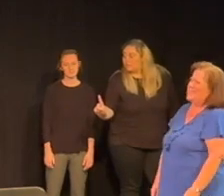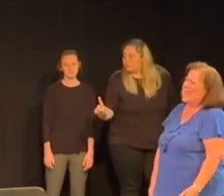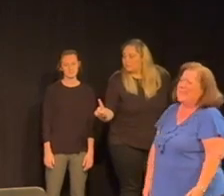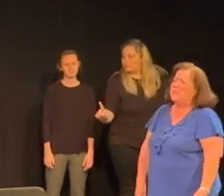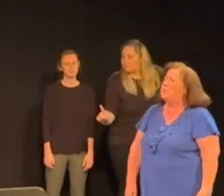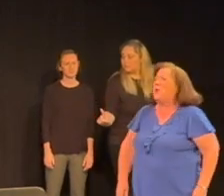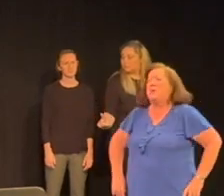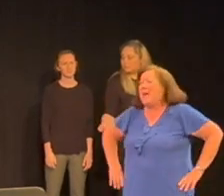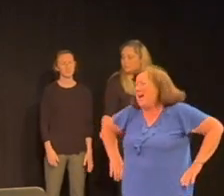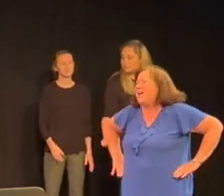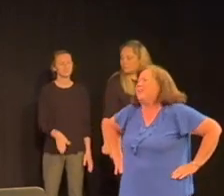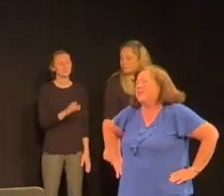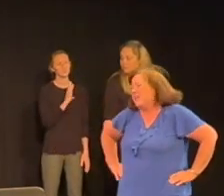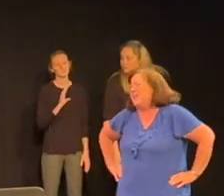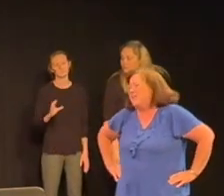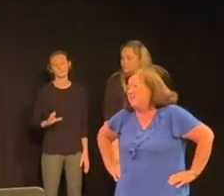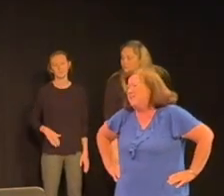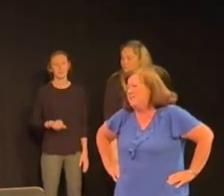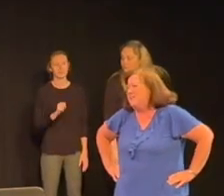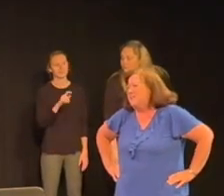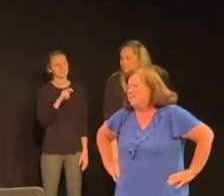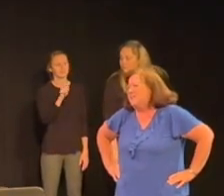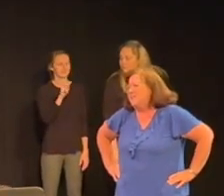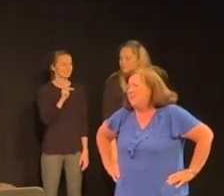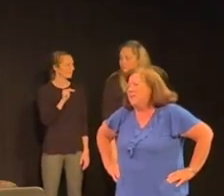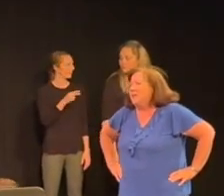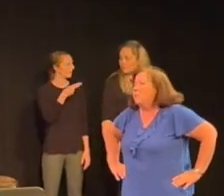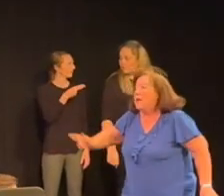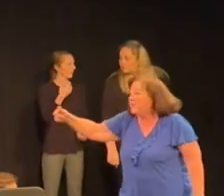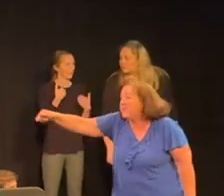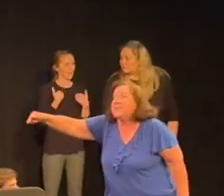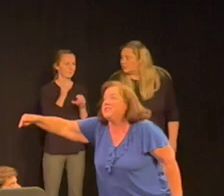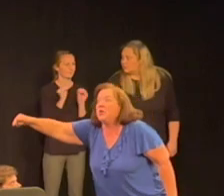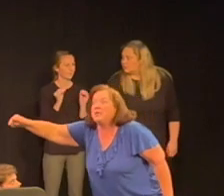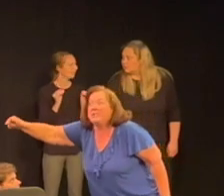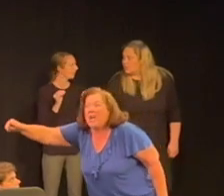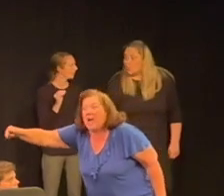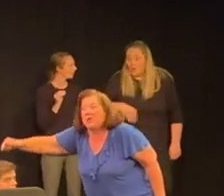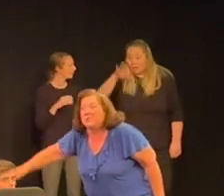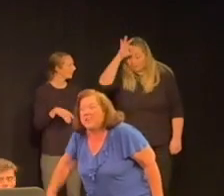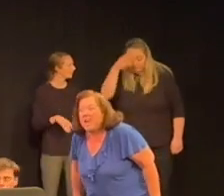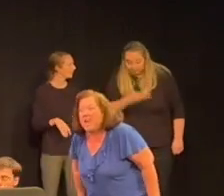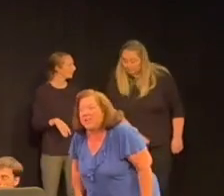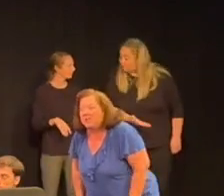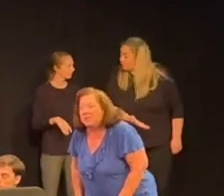Jesus, Stan, you don't have a gun. Well, he doesn't know that. But I think he knows it